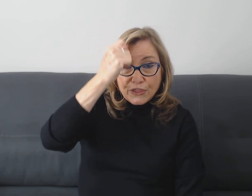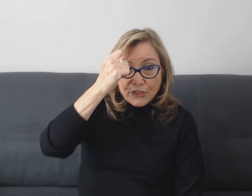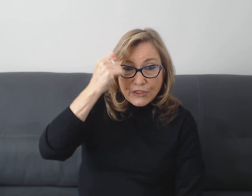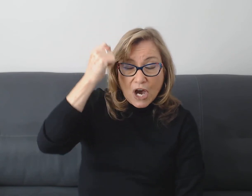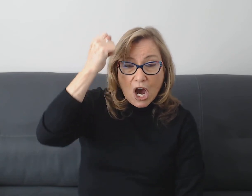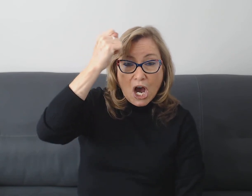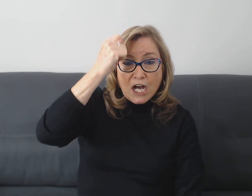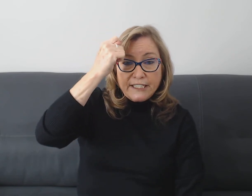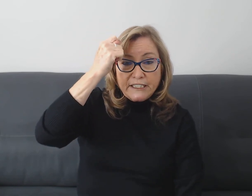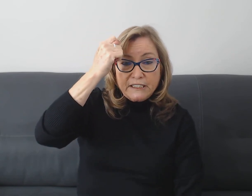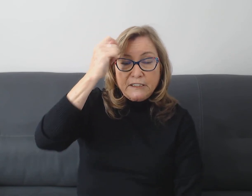wonder.